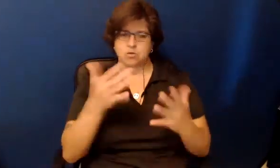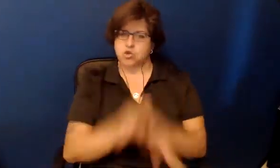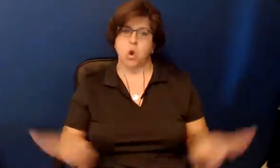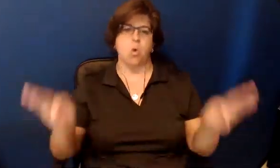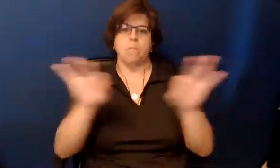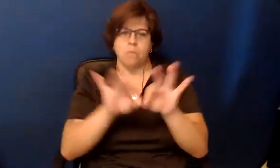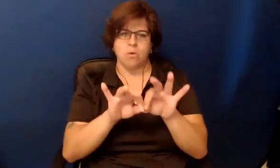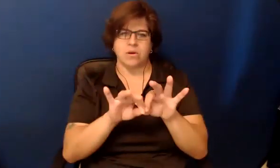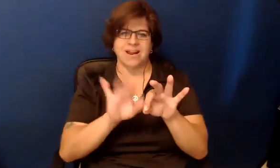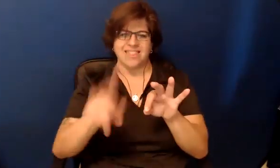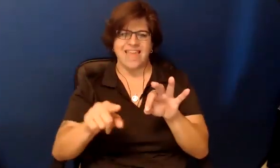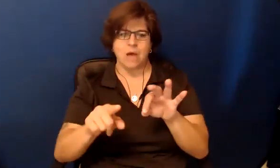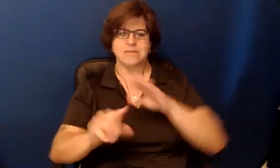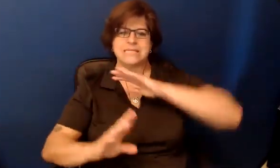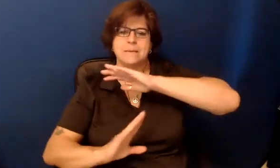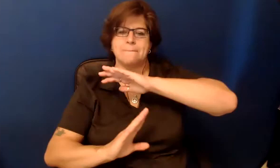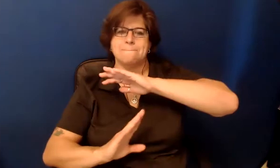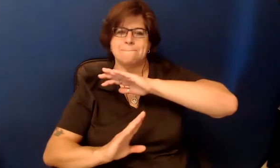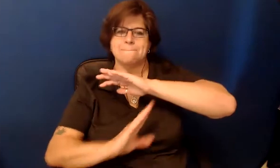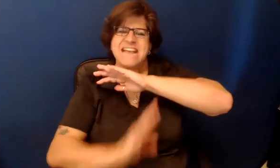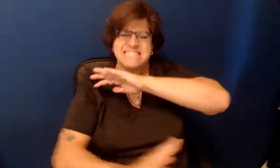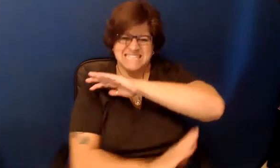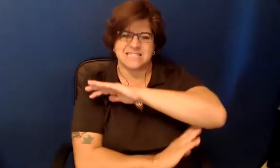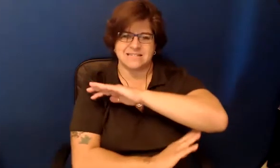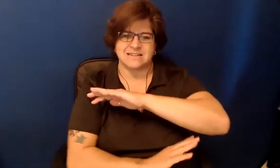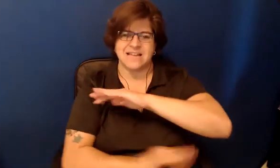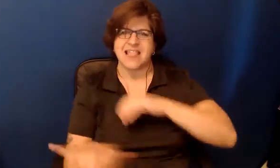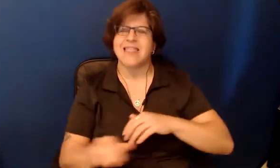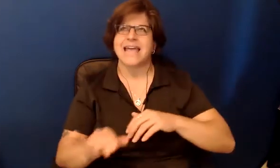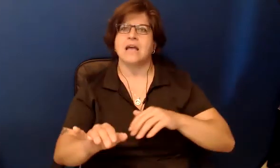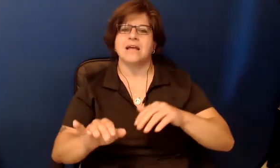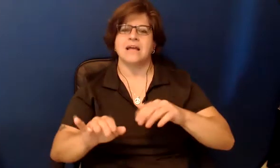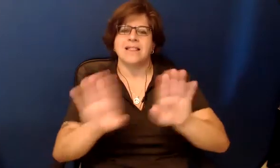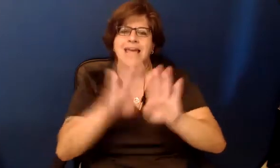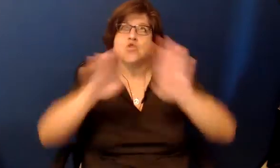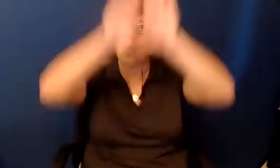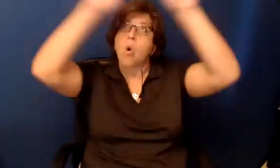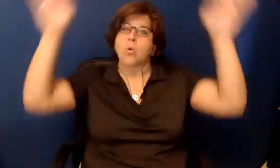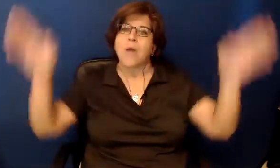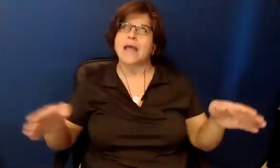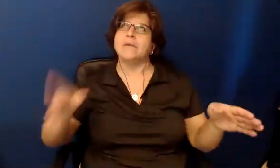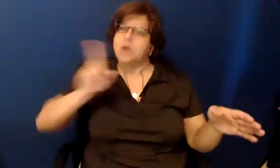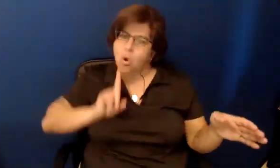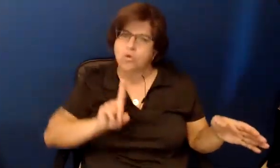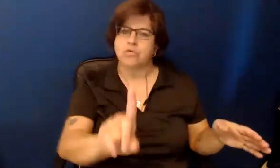and that 5th step was so important because it was the cornerstone in the arch through which we passed to